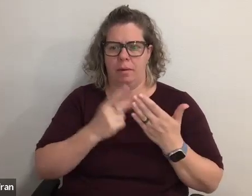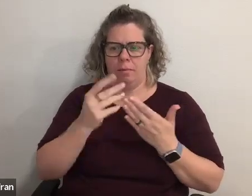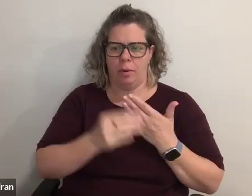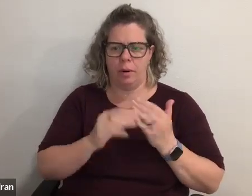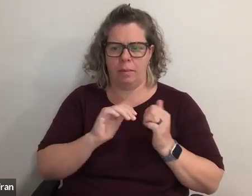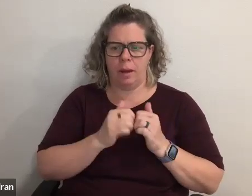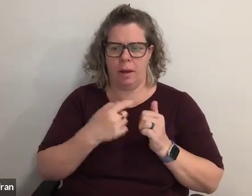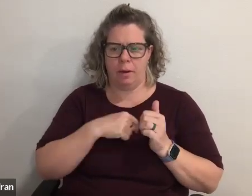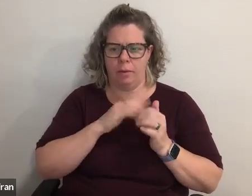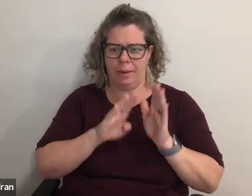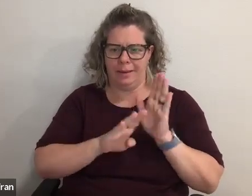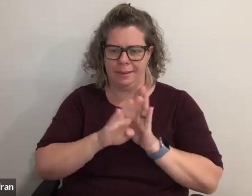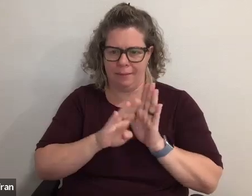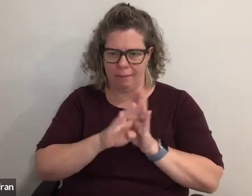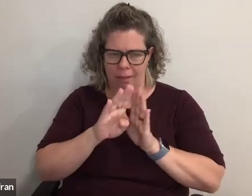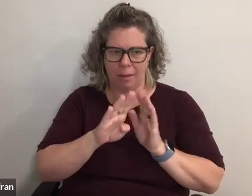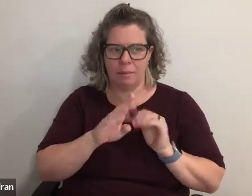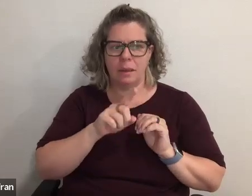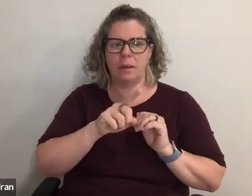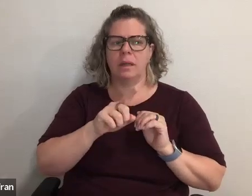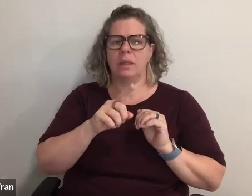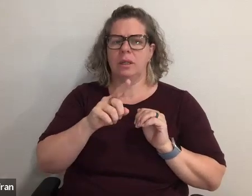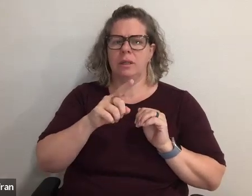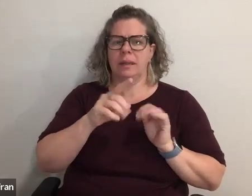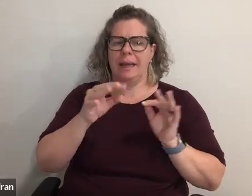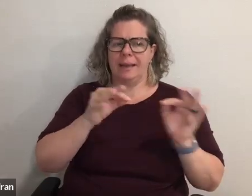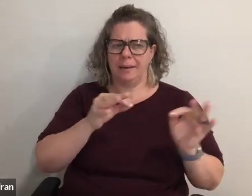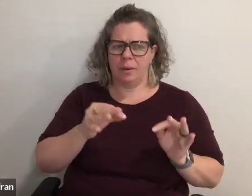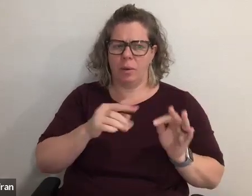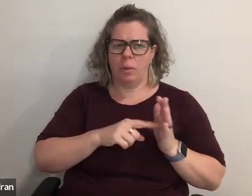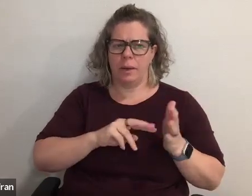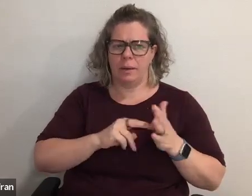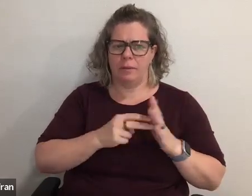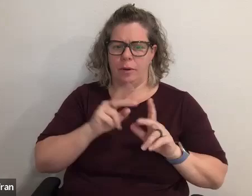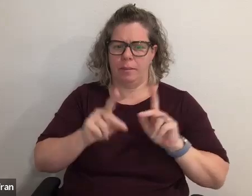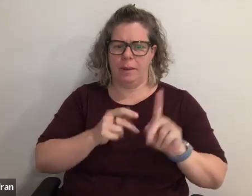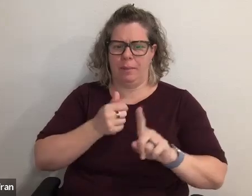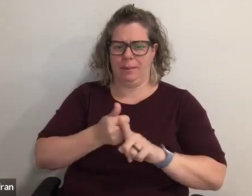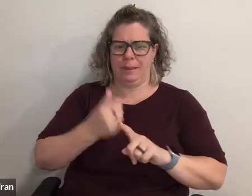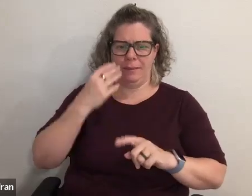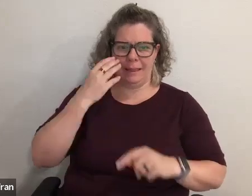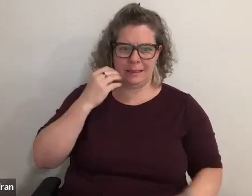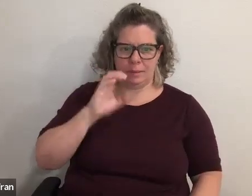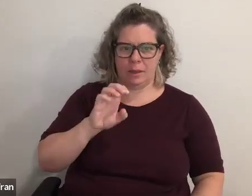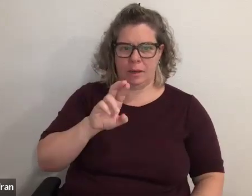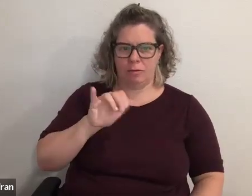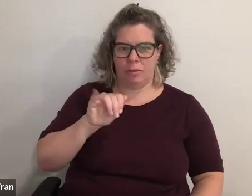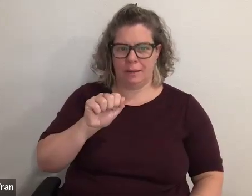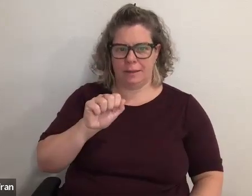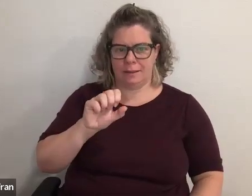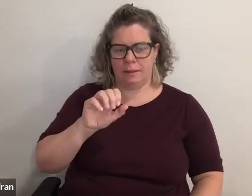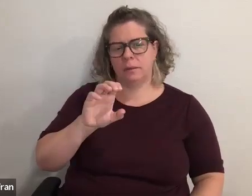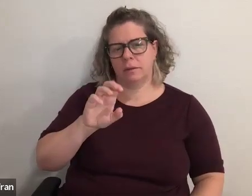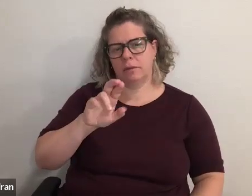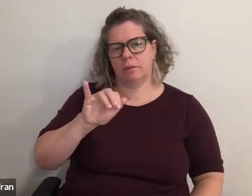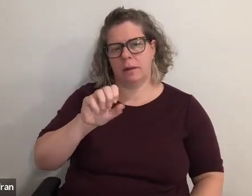and how we really developed this is to redefine what it means for people in our community to be in crisis. So that's mental